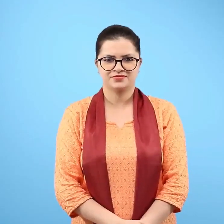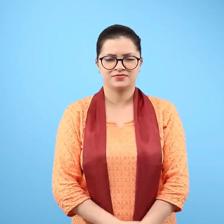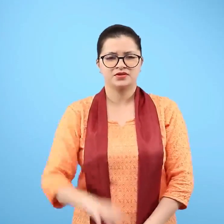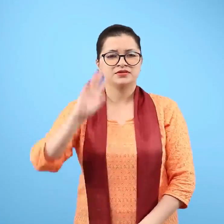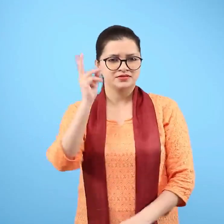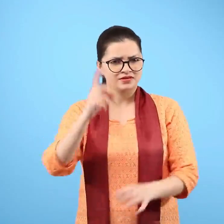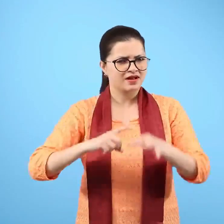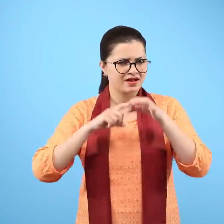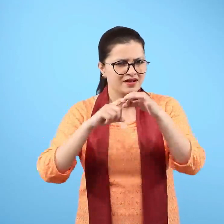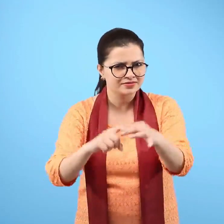Three.